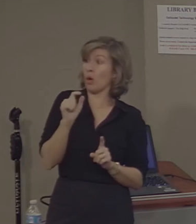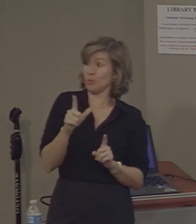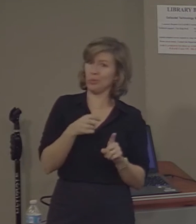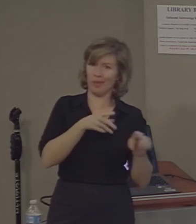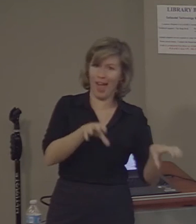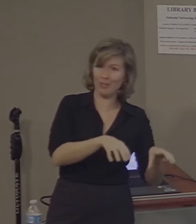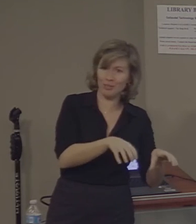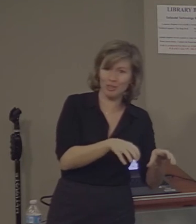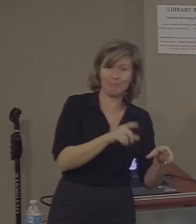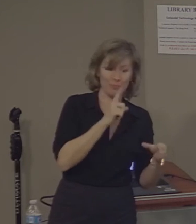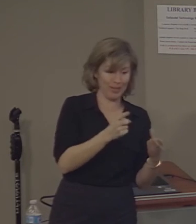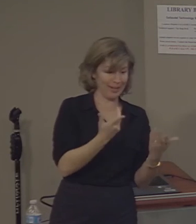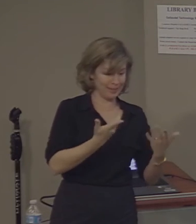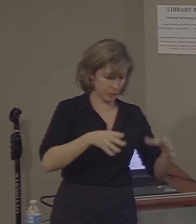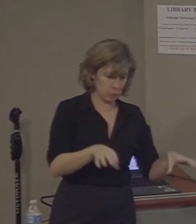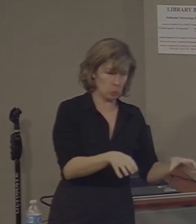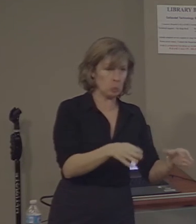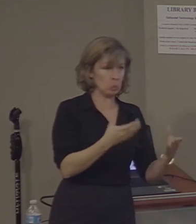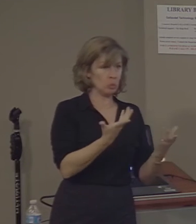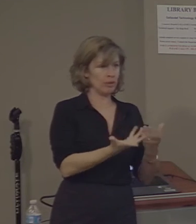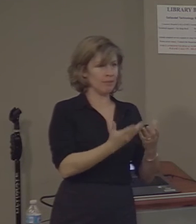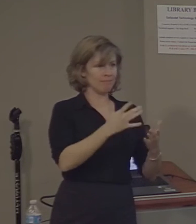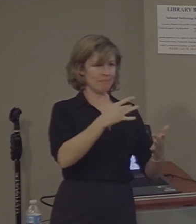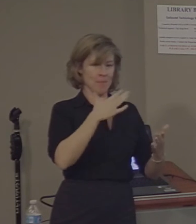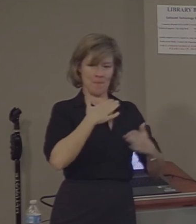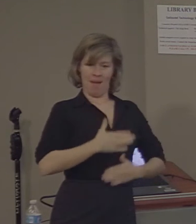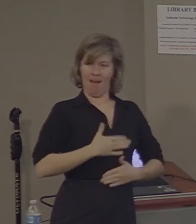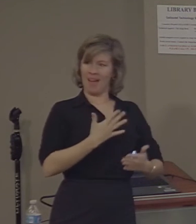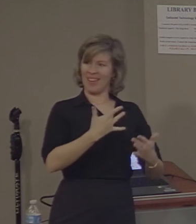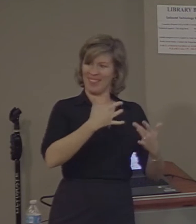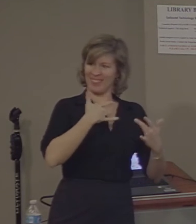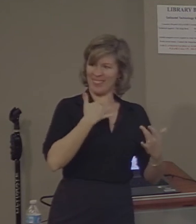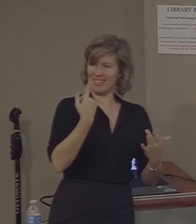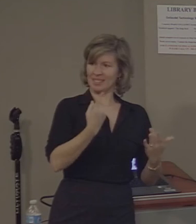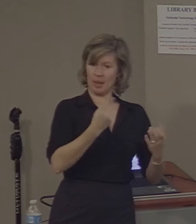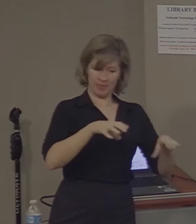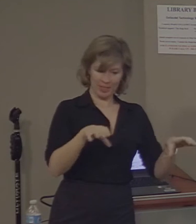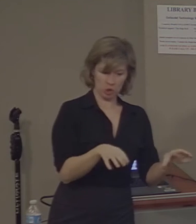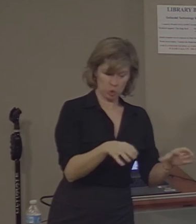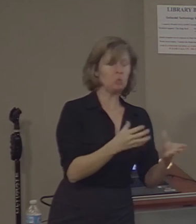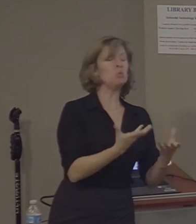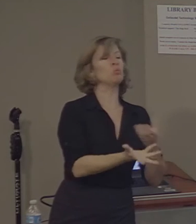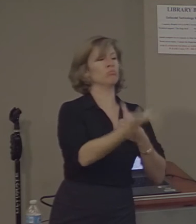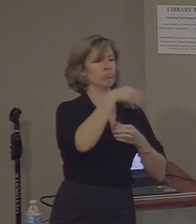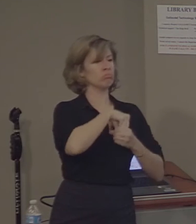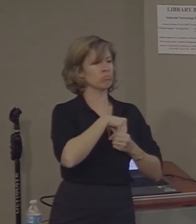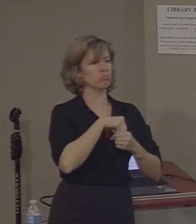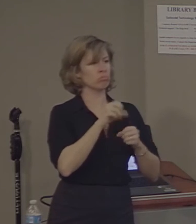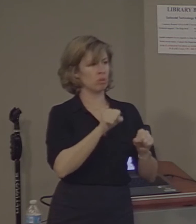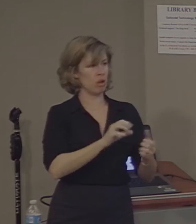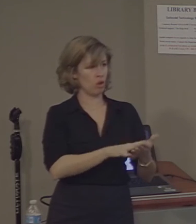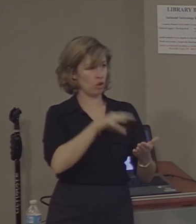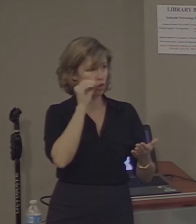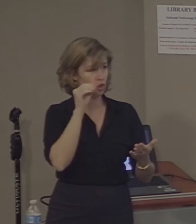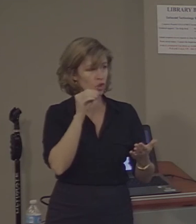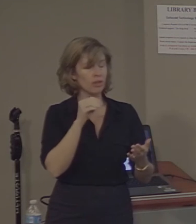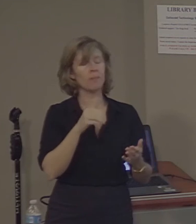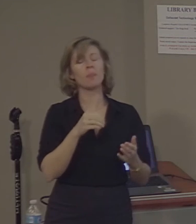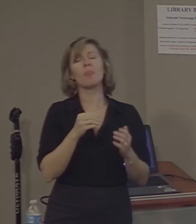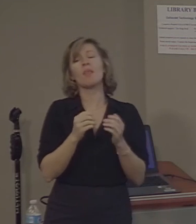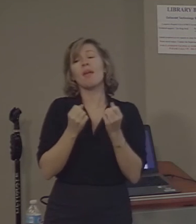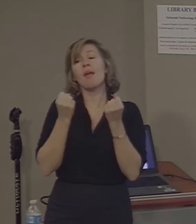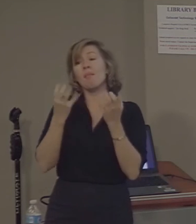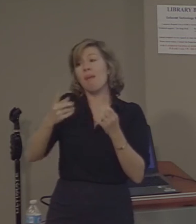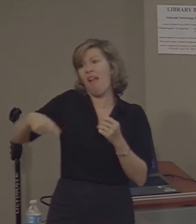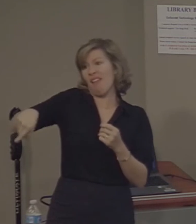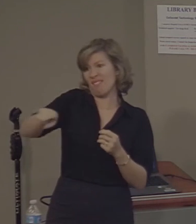whole idea of embodied learning, that you have to feel something to really learn. most of us